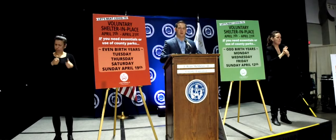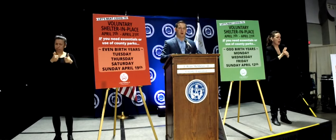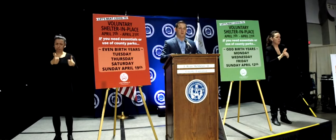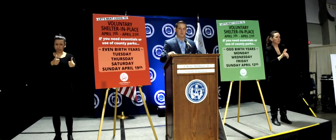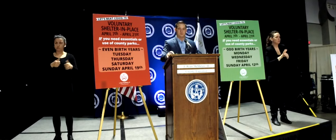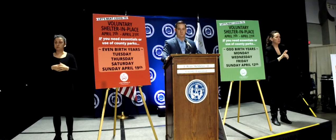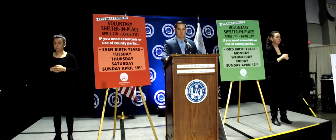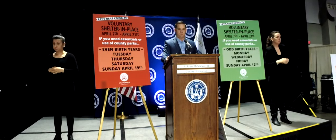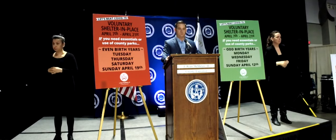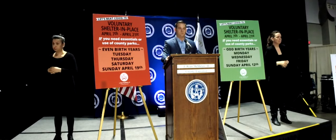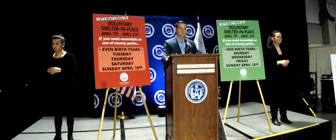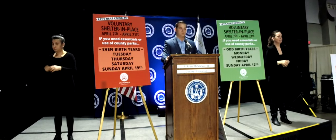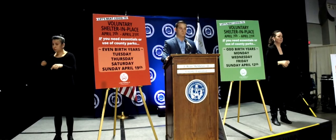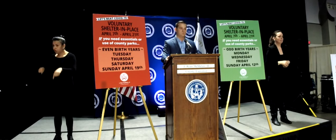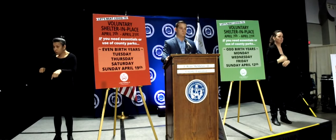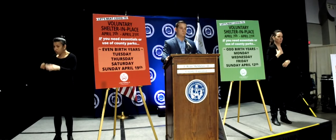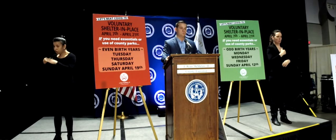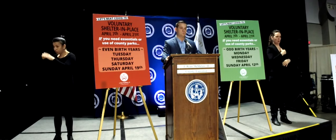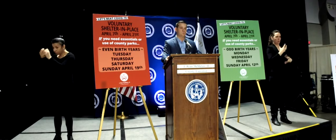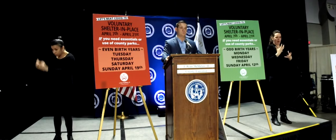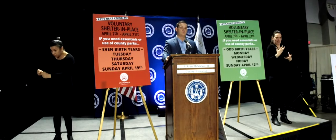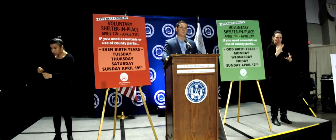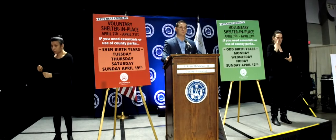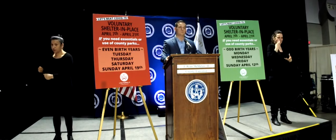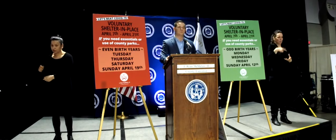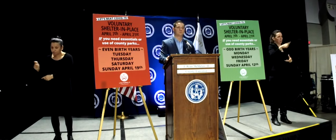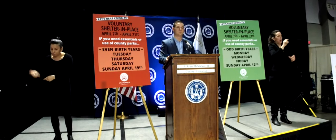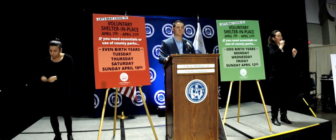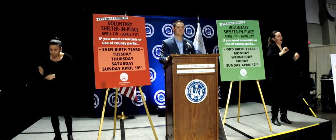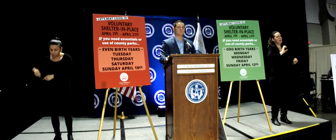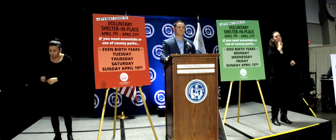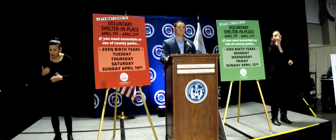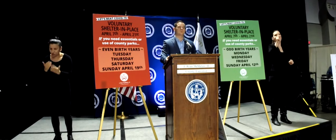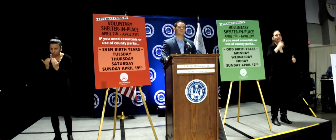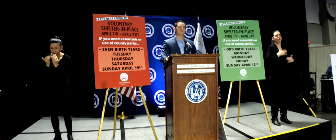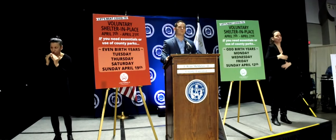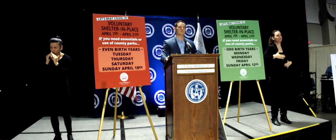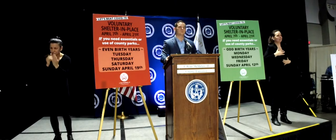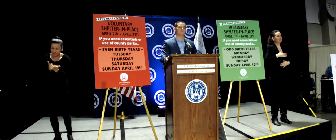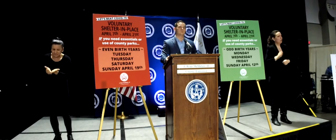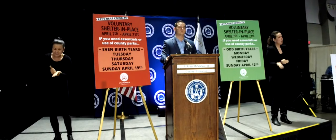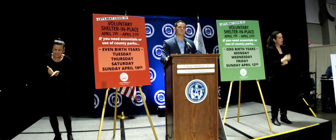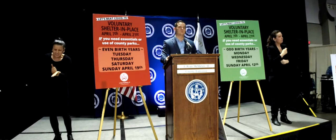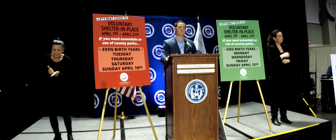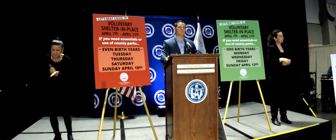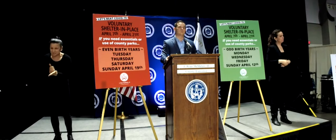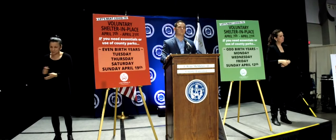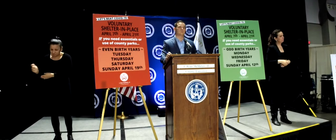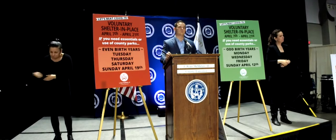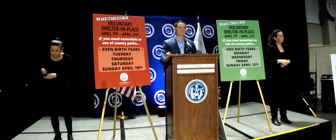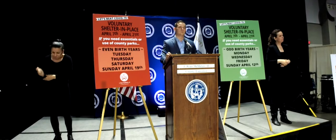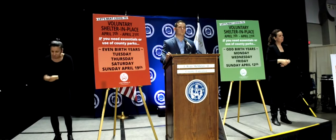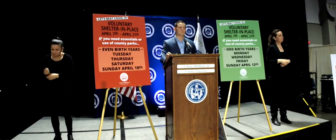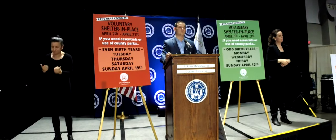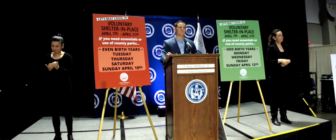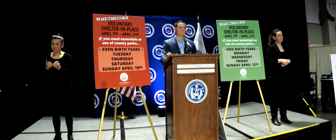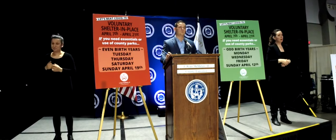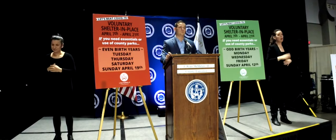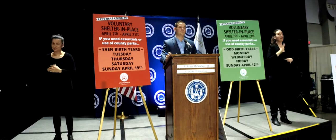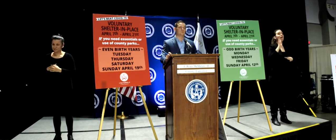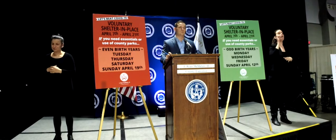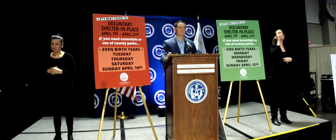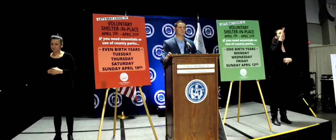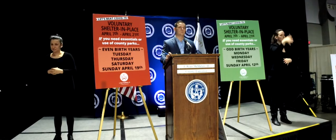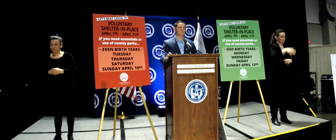this is bigger than all of us. According to the president's task force, New York State this week is projected to reach its peak